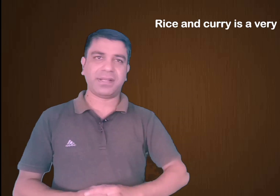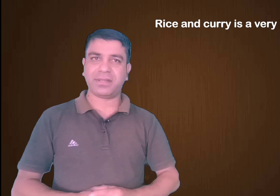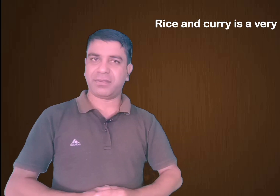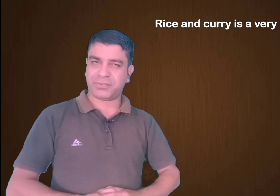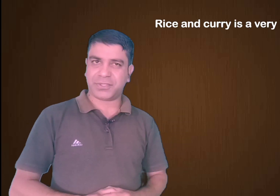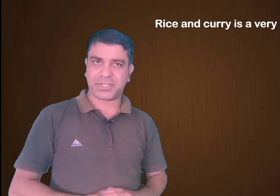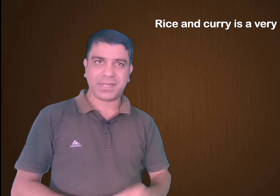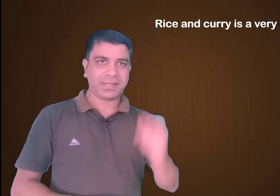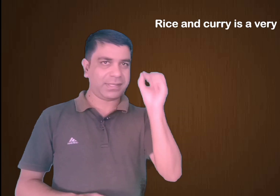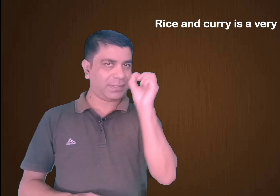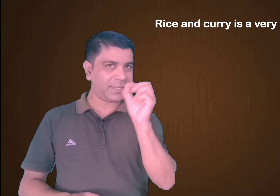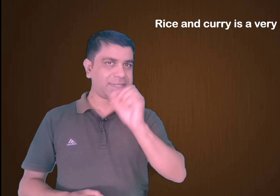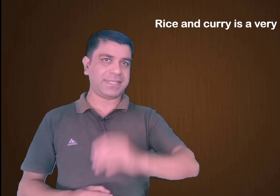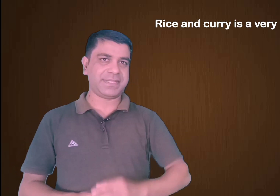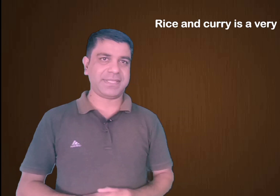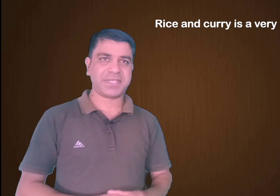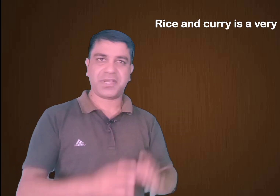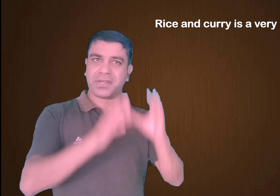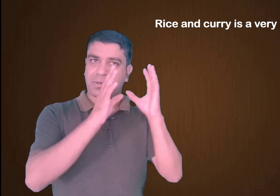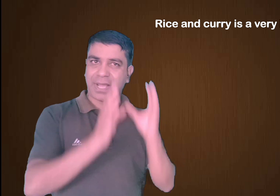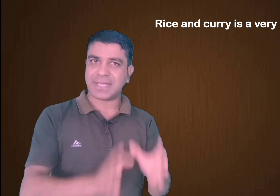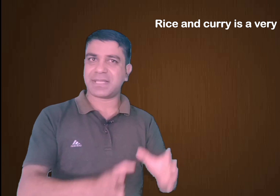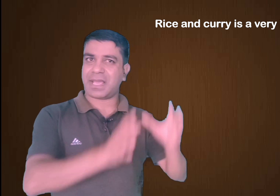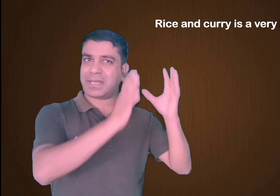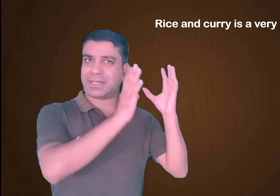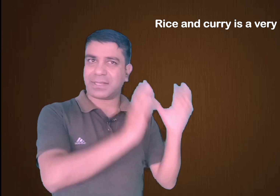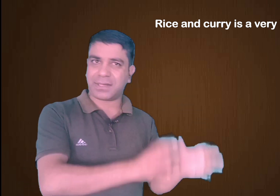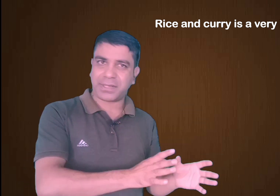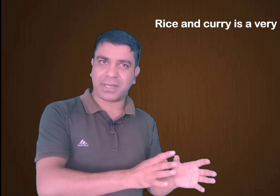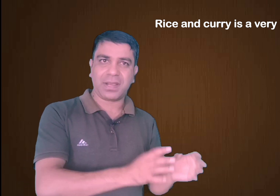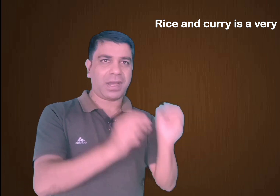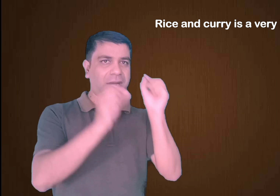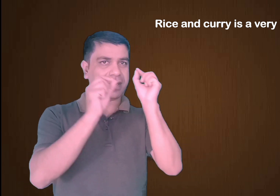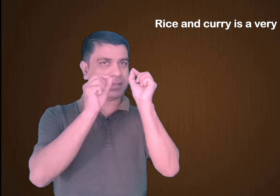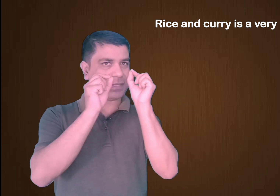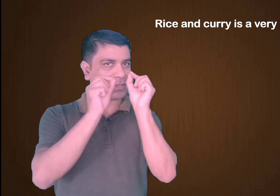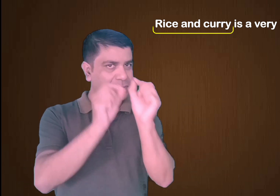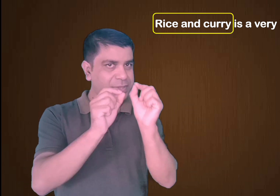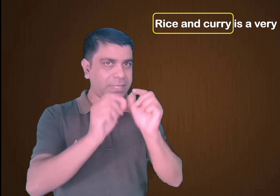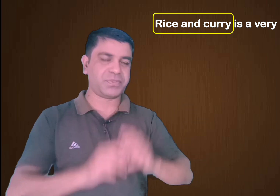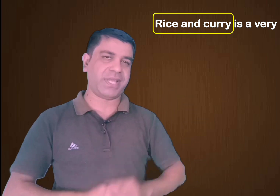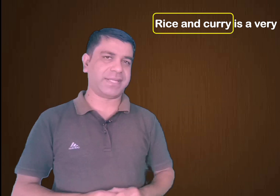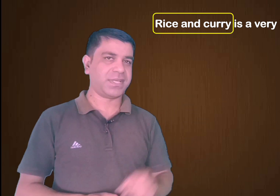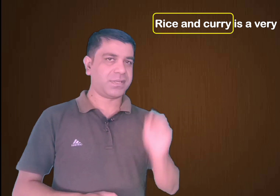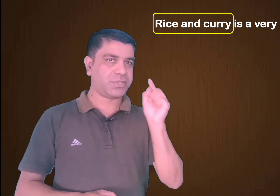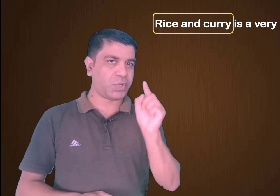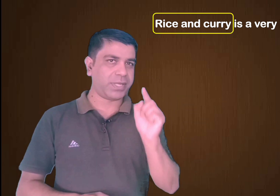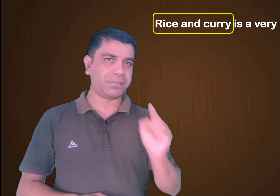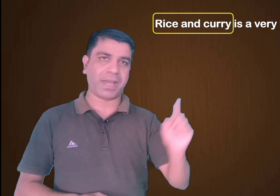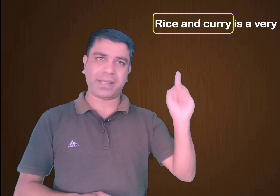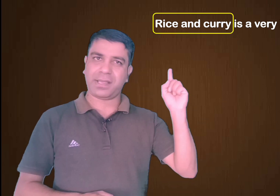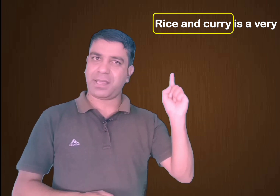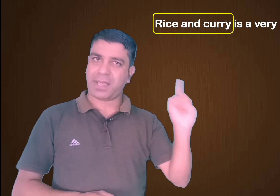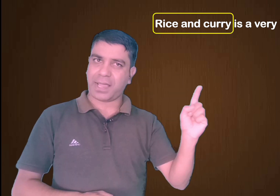healthy food. In this sentence, rice and curry are the two subjects joined by